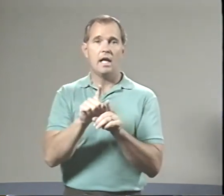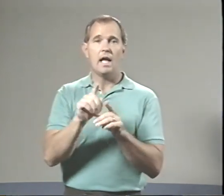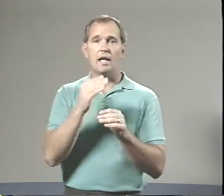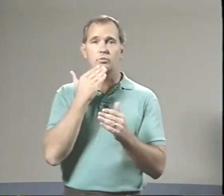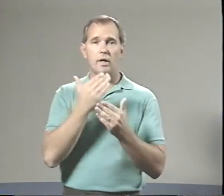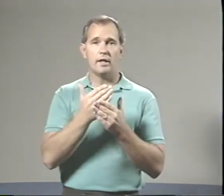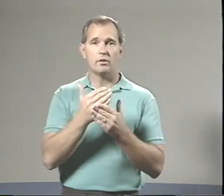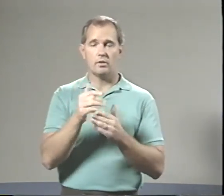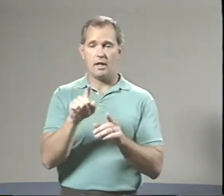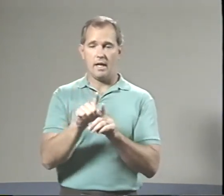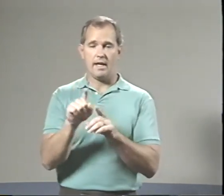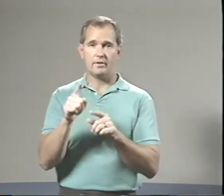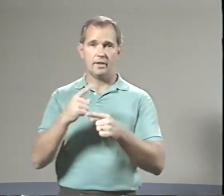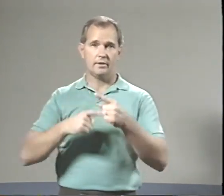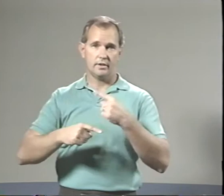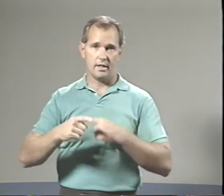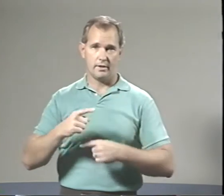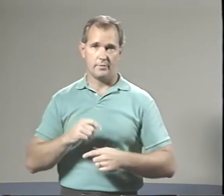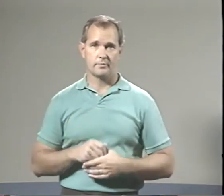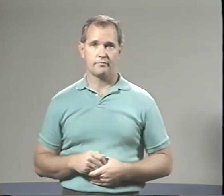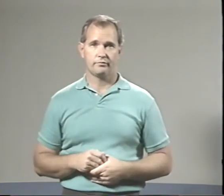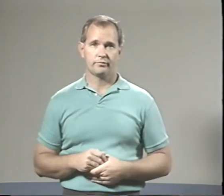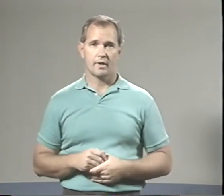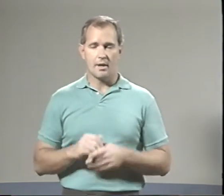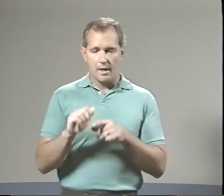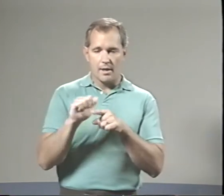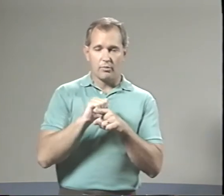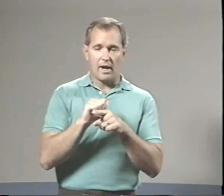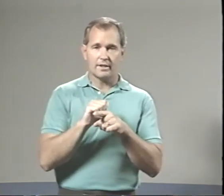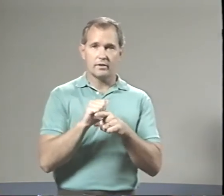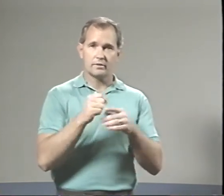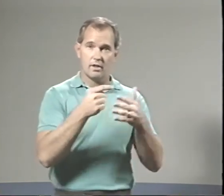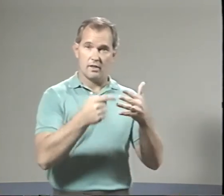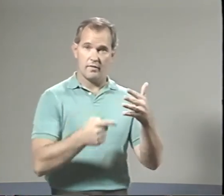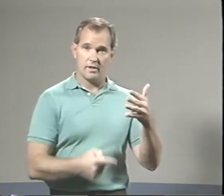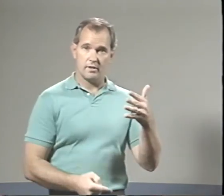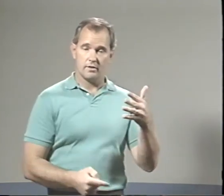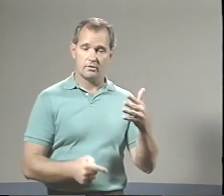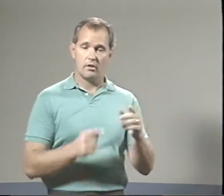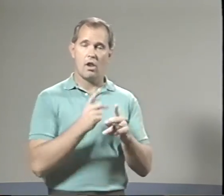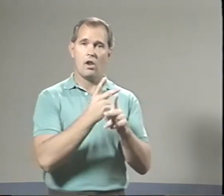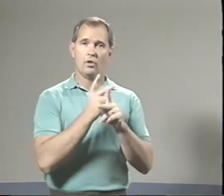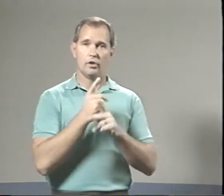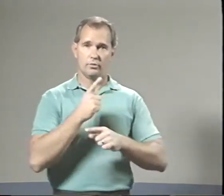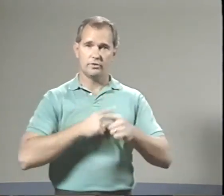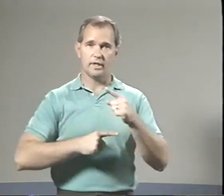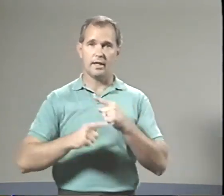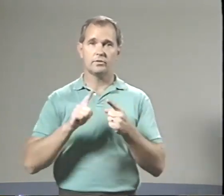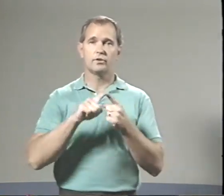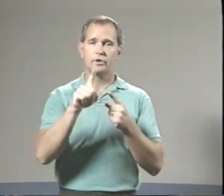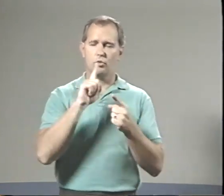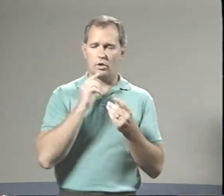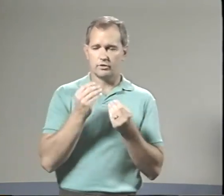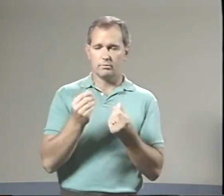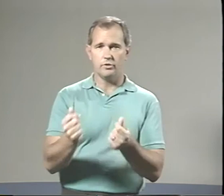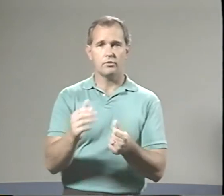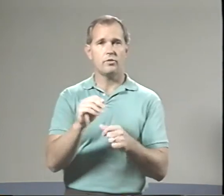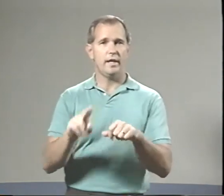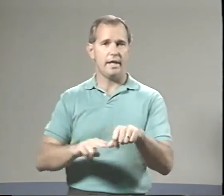as well as a sign. Practice these loan signs until you are smooth and